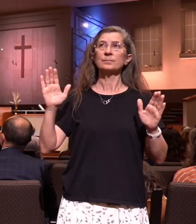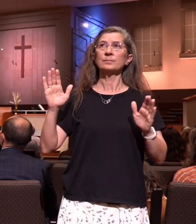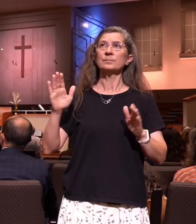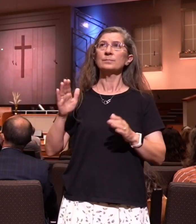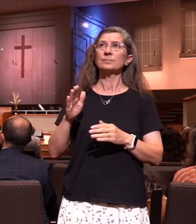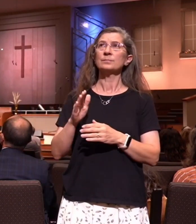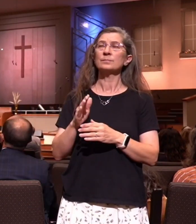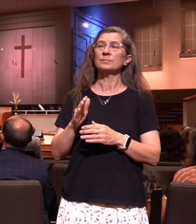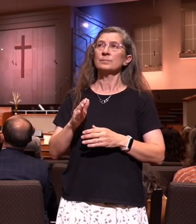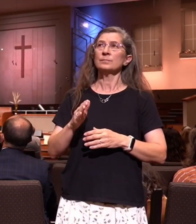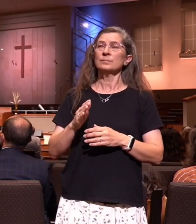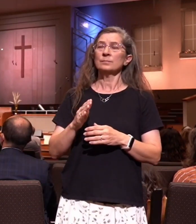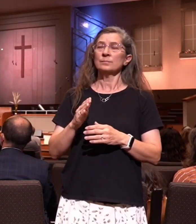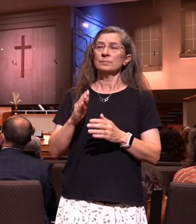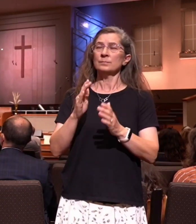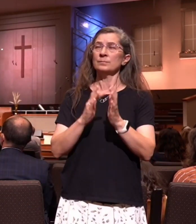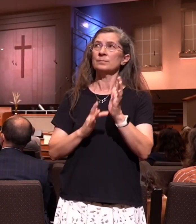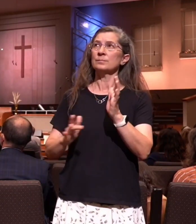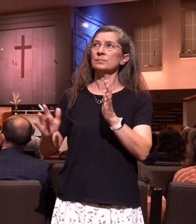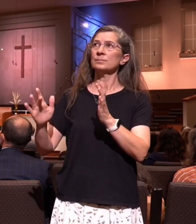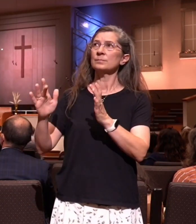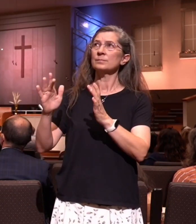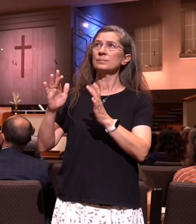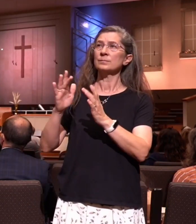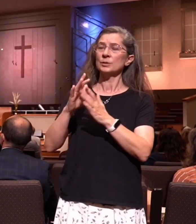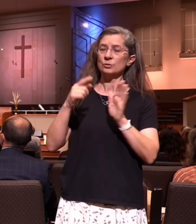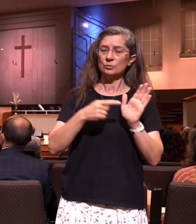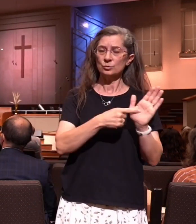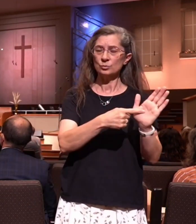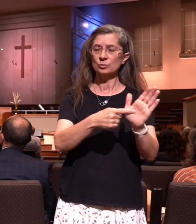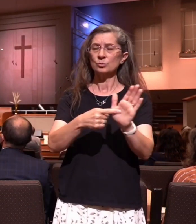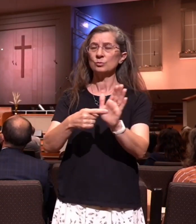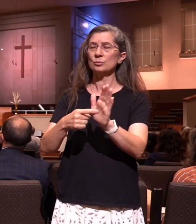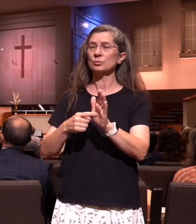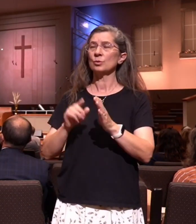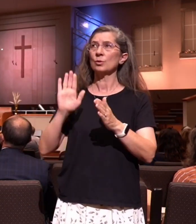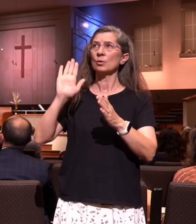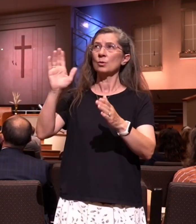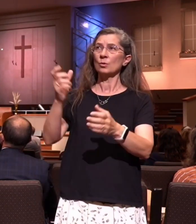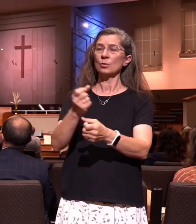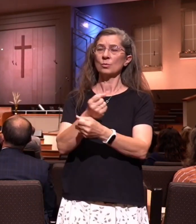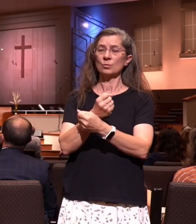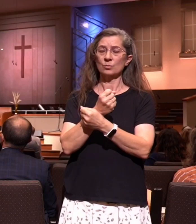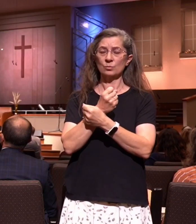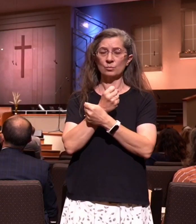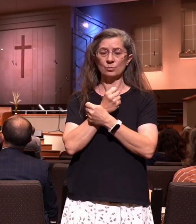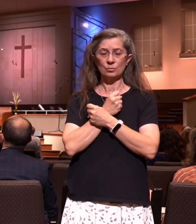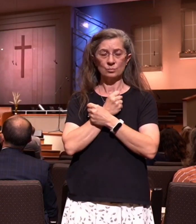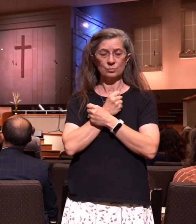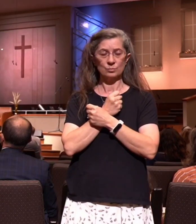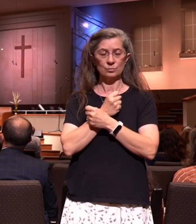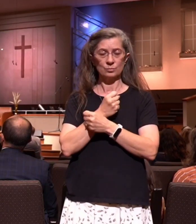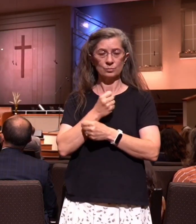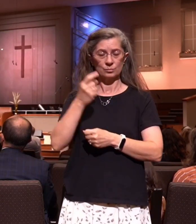three nails and two pieces of wood, and the